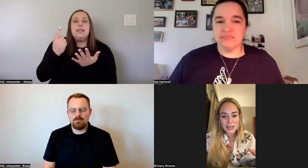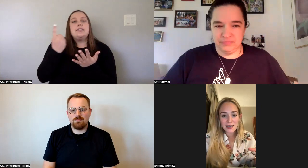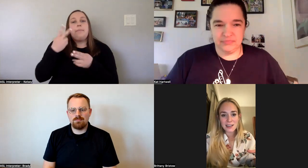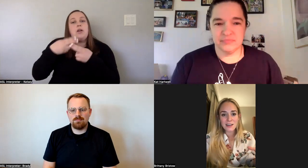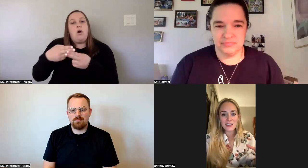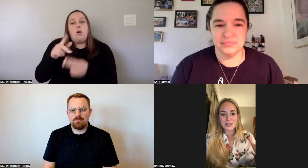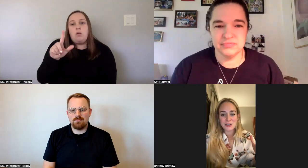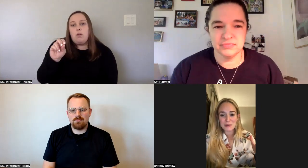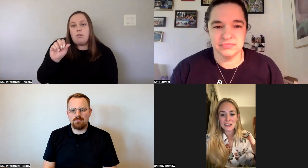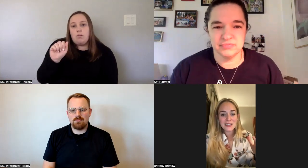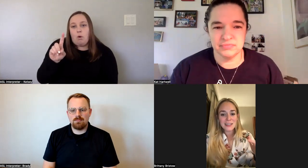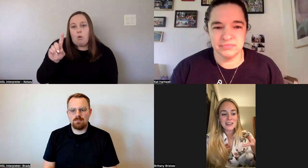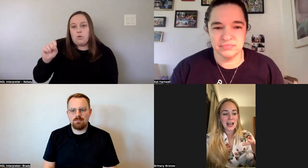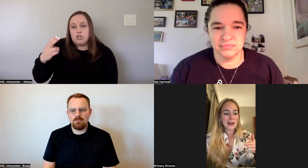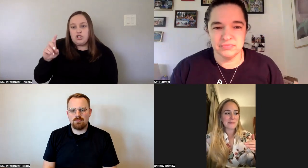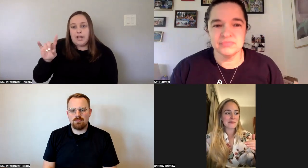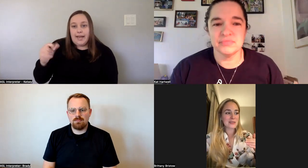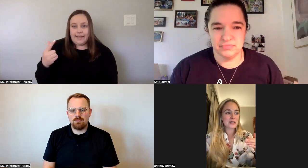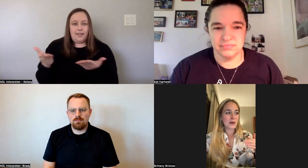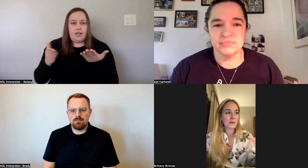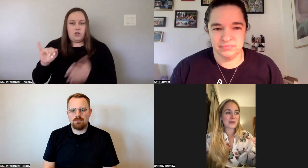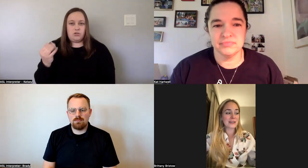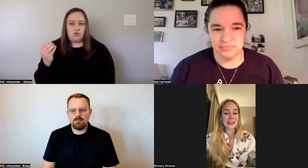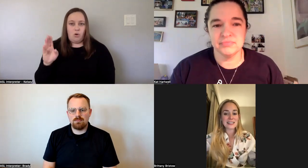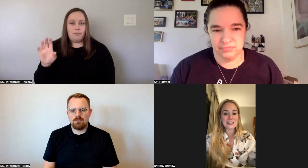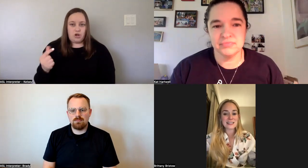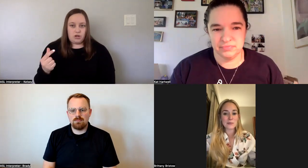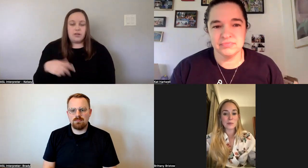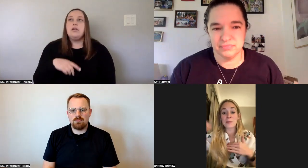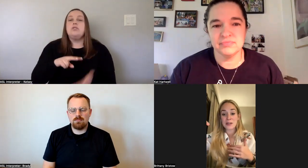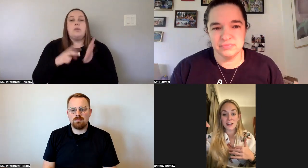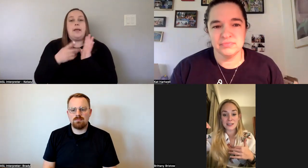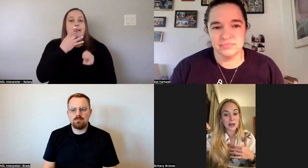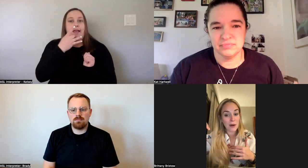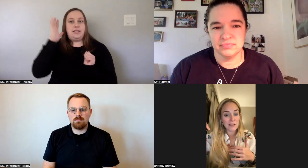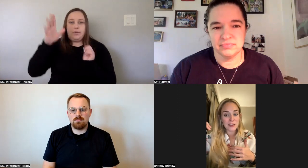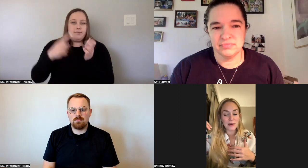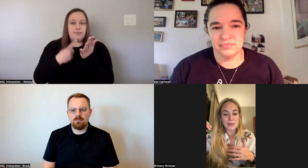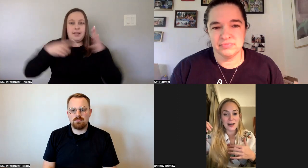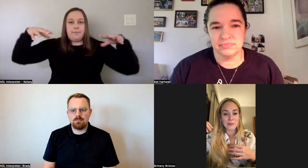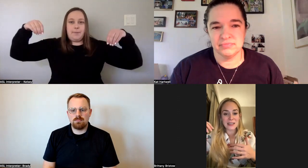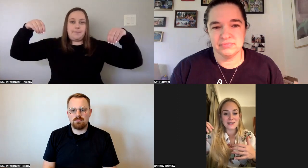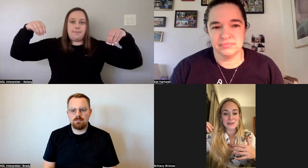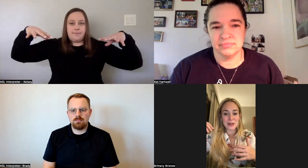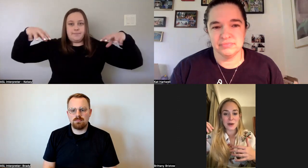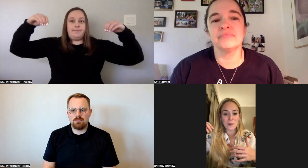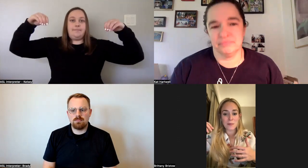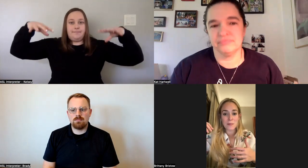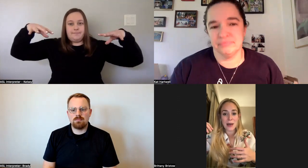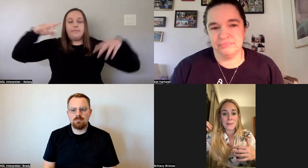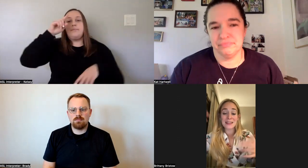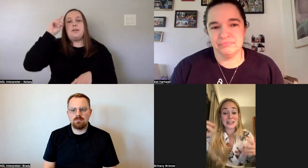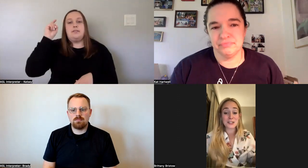load shedding here in Joburg. So the lights will periodically go off in the hotel because there's